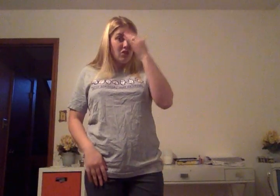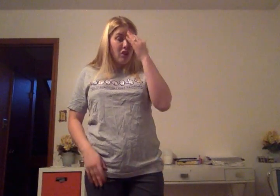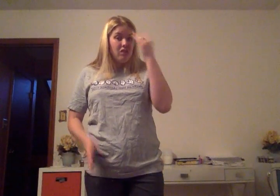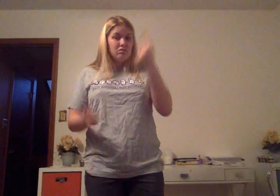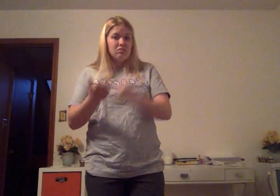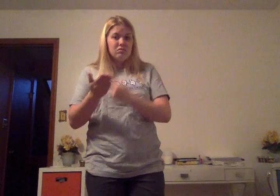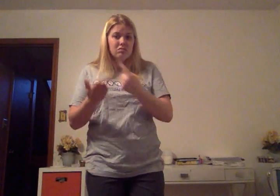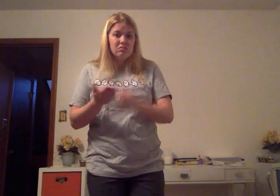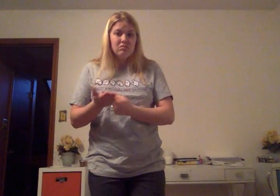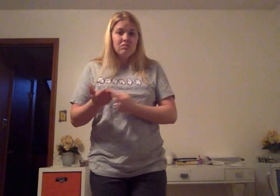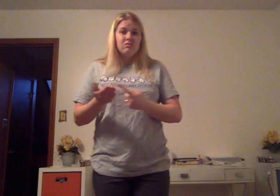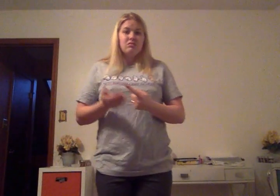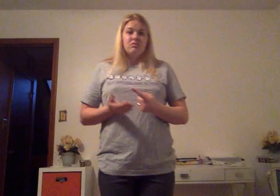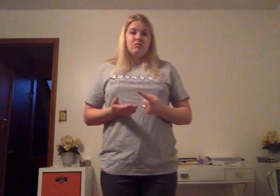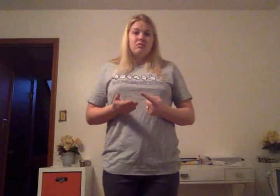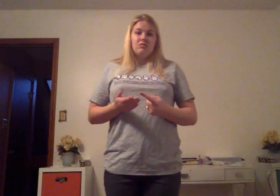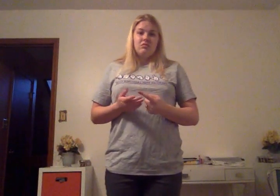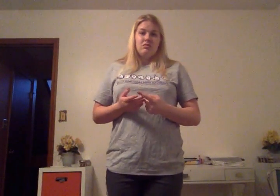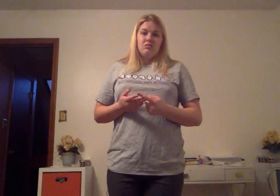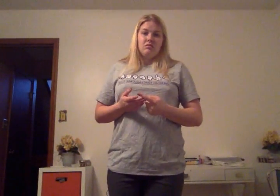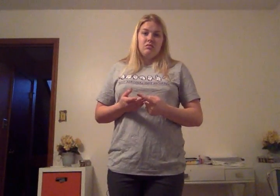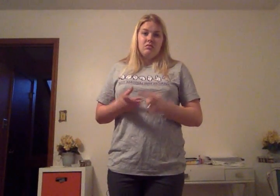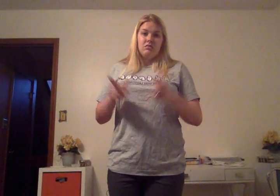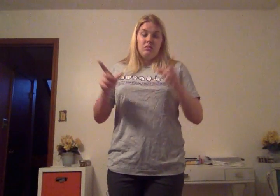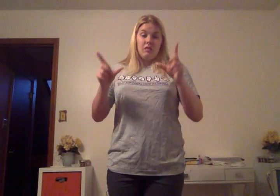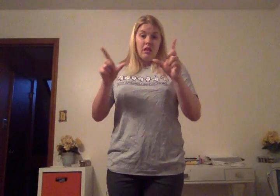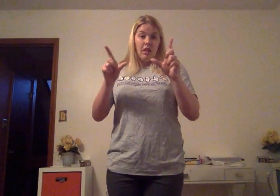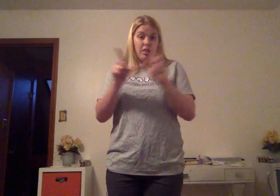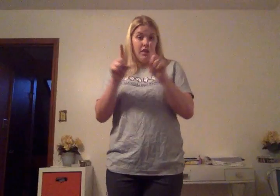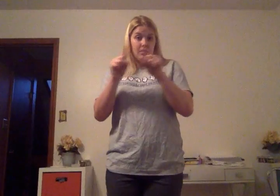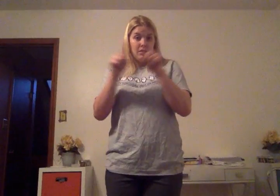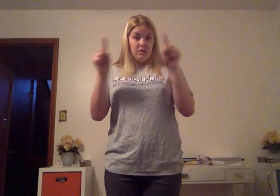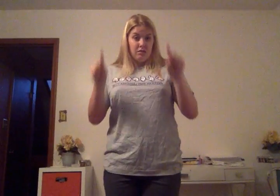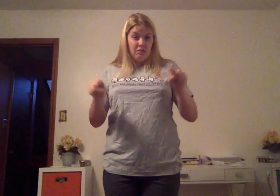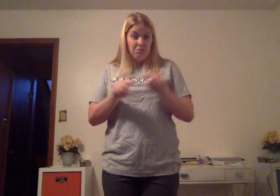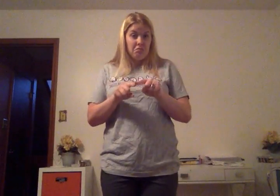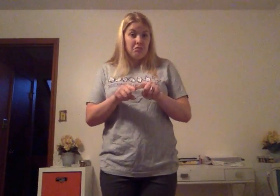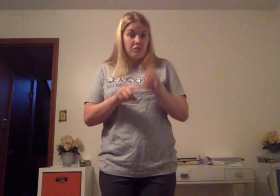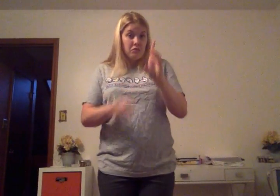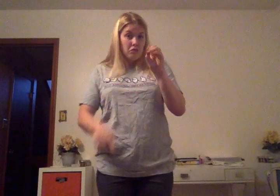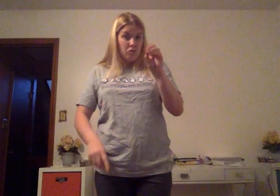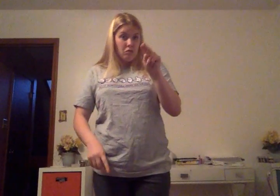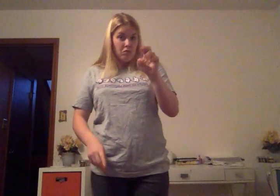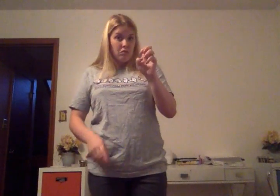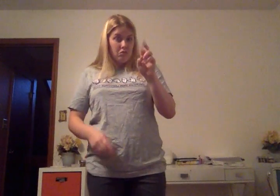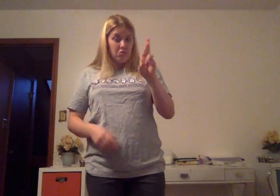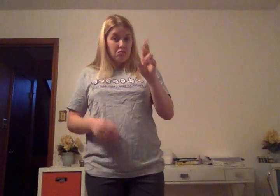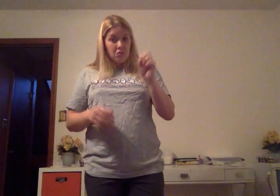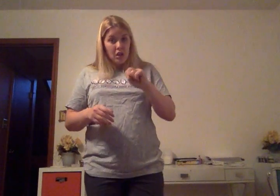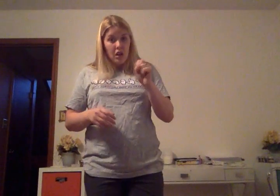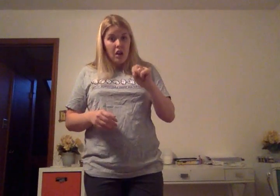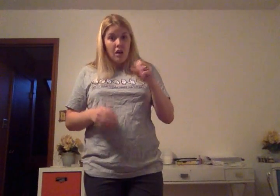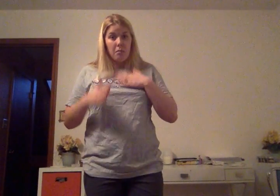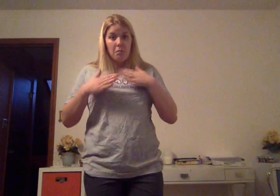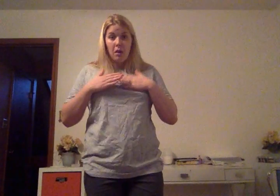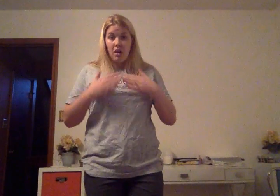about it, putting on your license and accepting maybe I do want to be a donor to to when I don't need my body anymore.